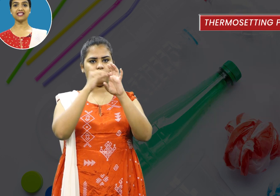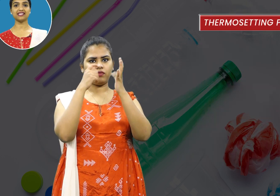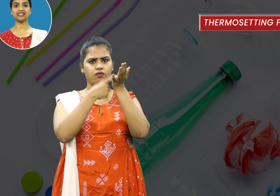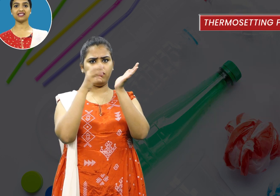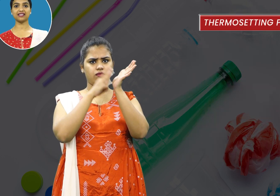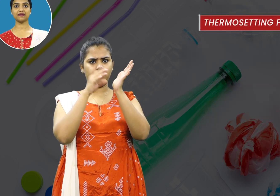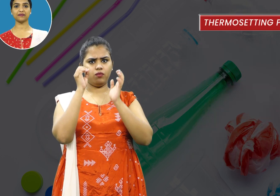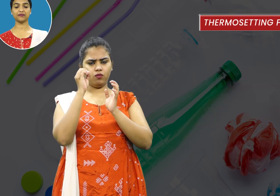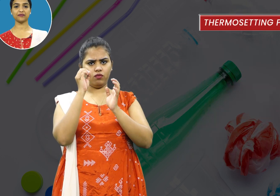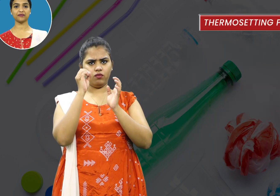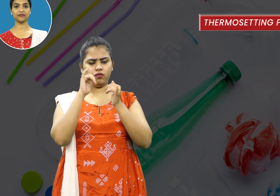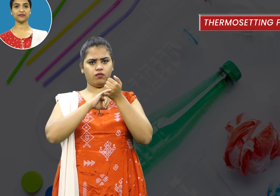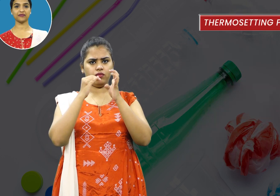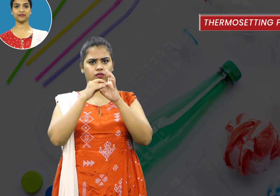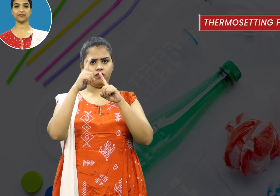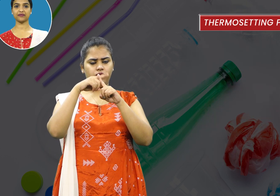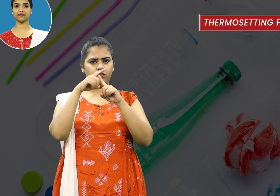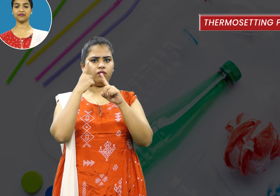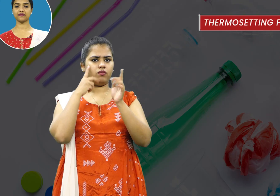Thermosetting plastics.